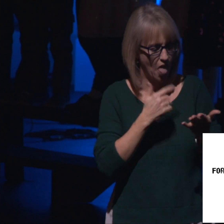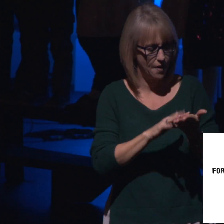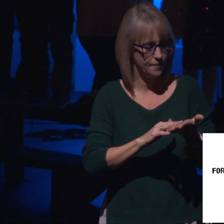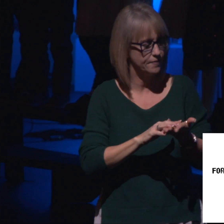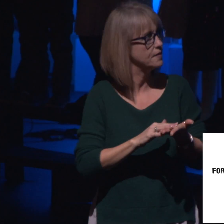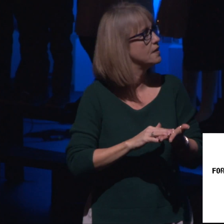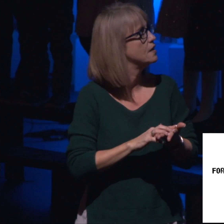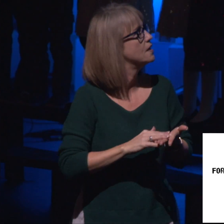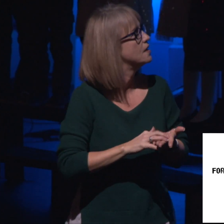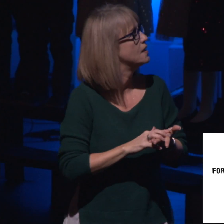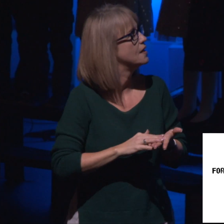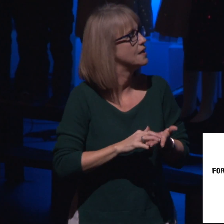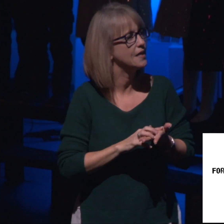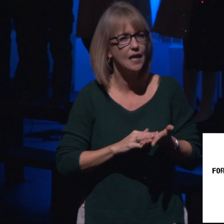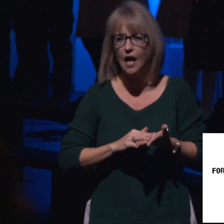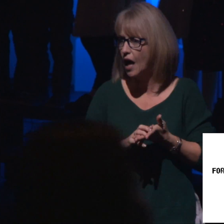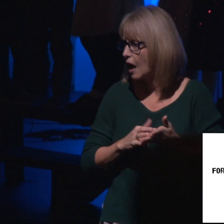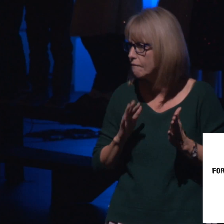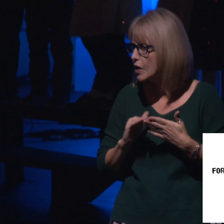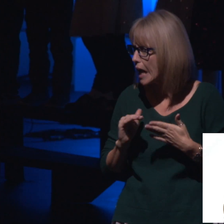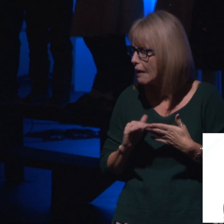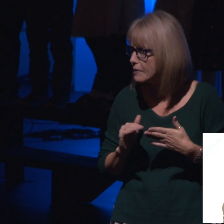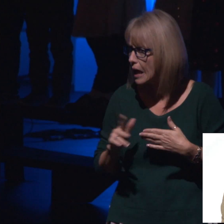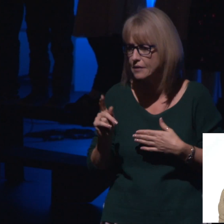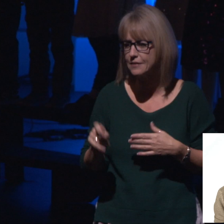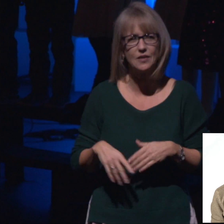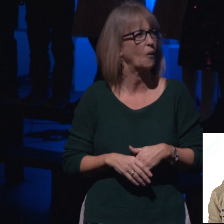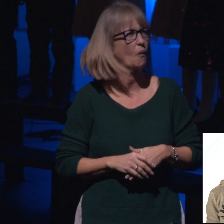You like forgiveness or?